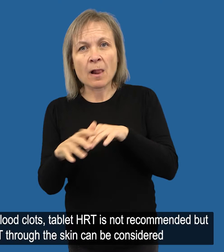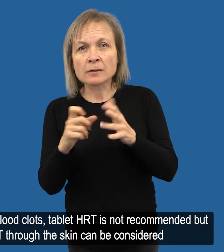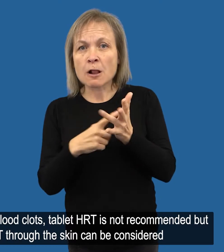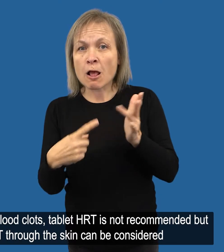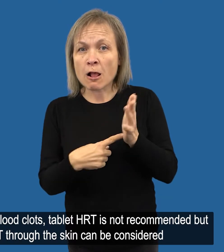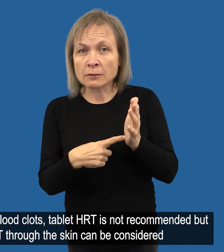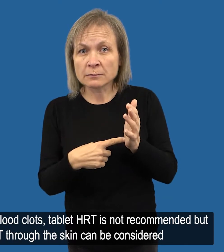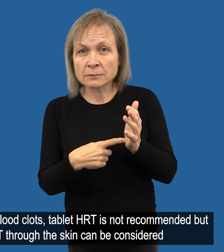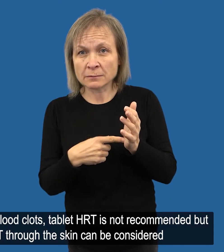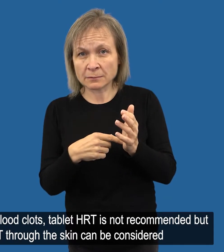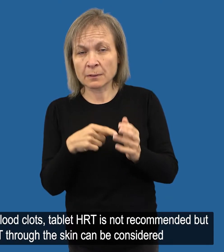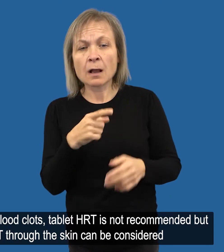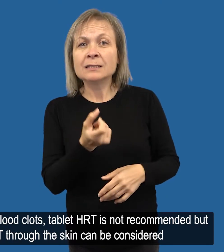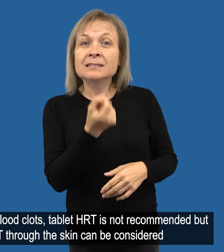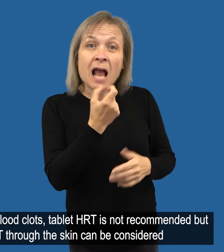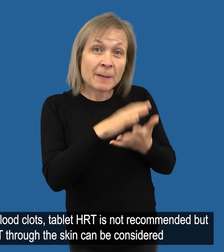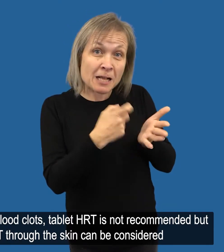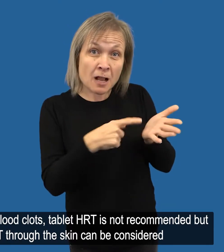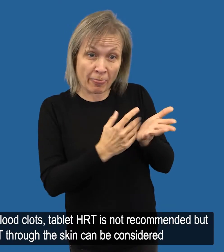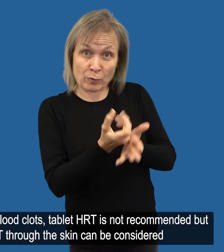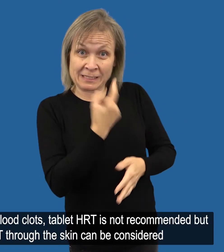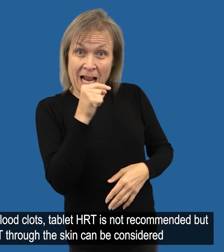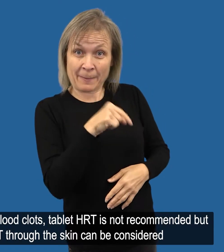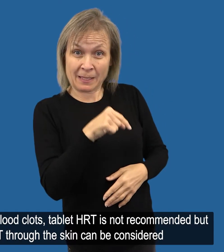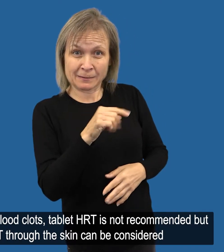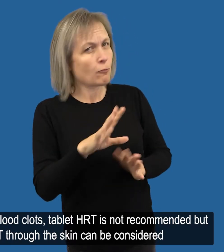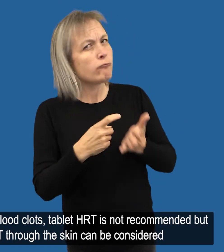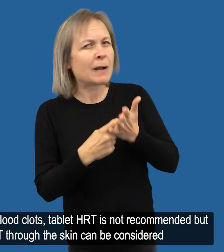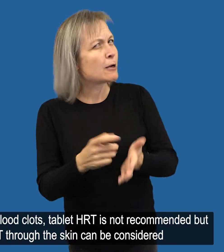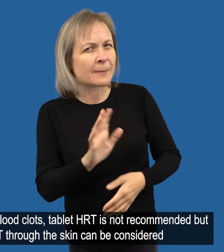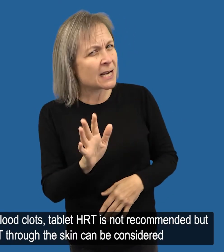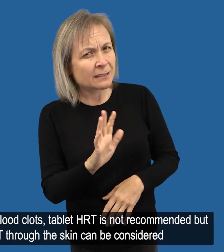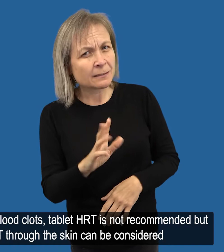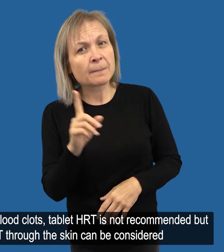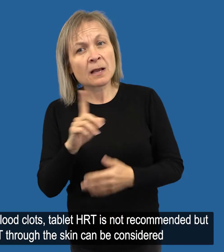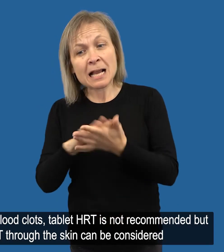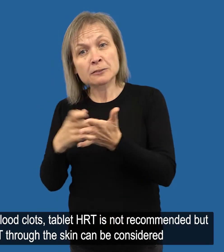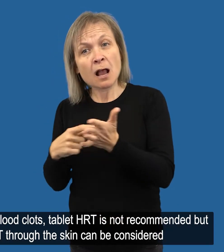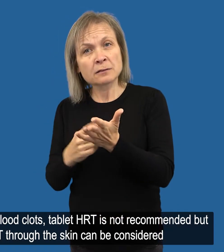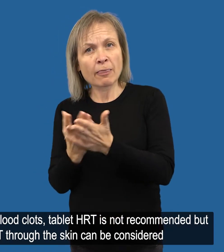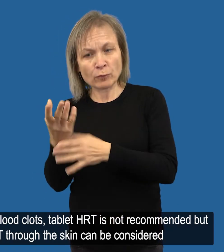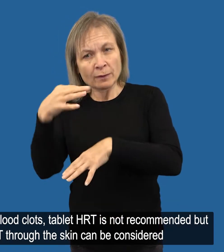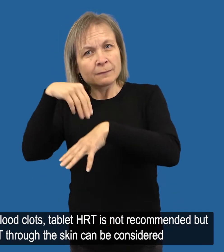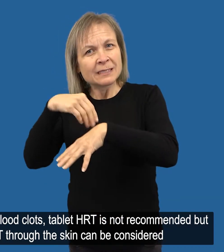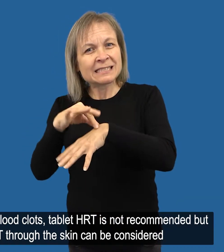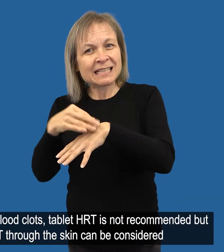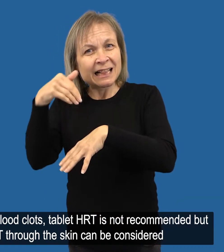Have a history of blood clots? Tablet HRT is not recommended, but taking HRT through the skin can be